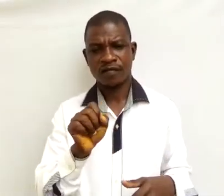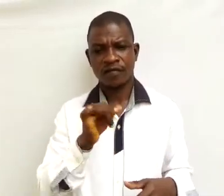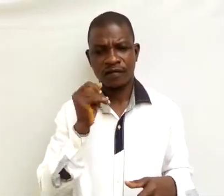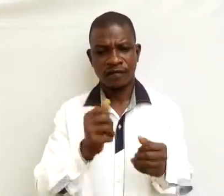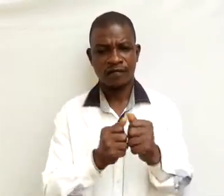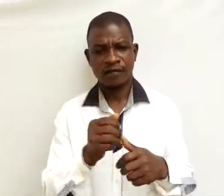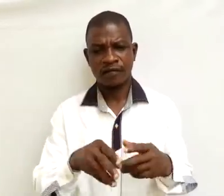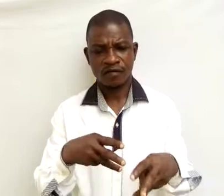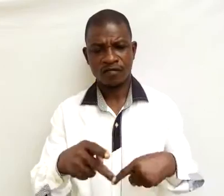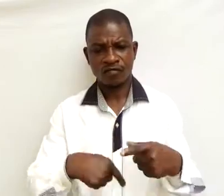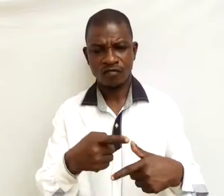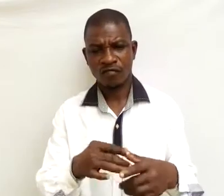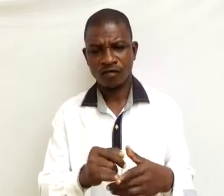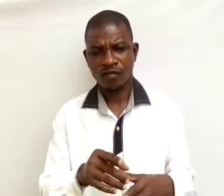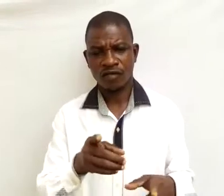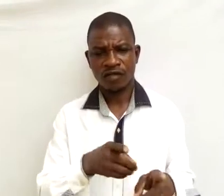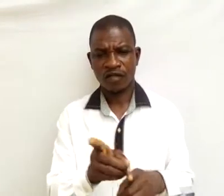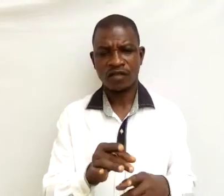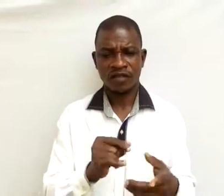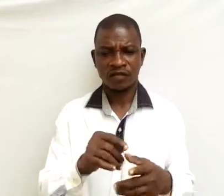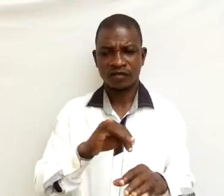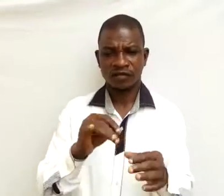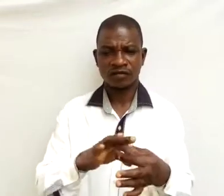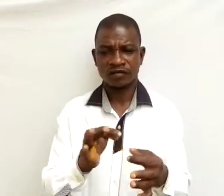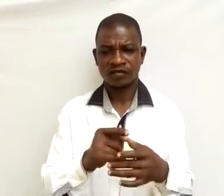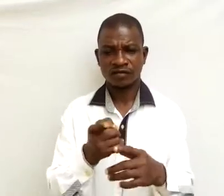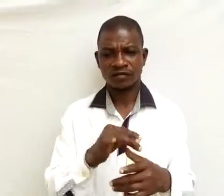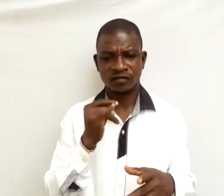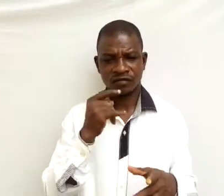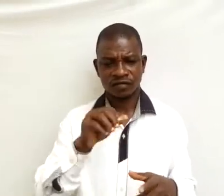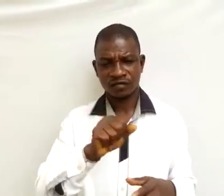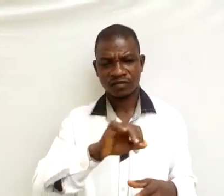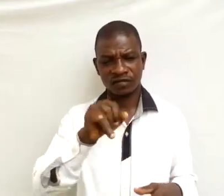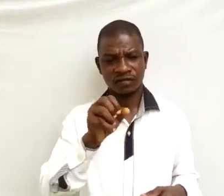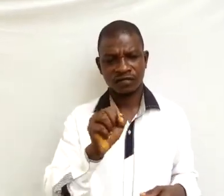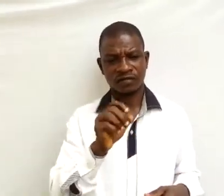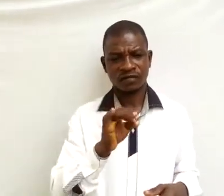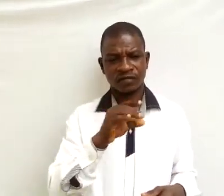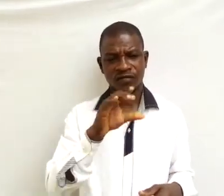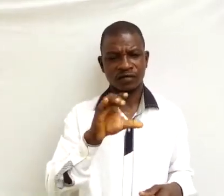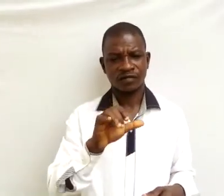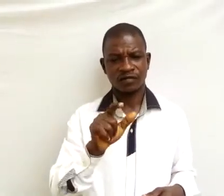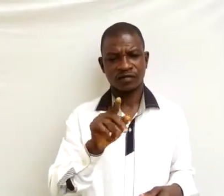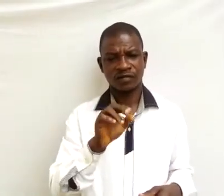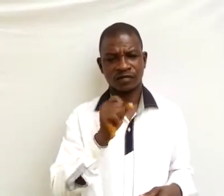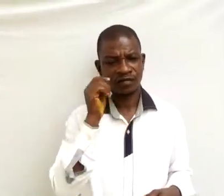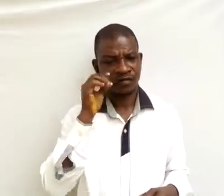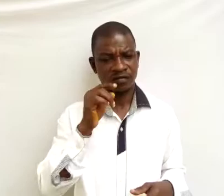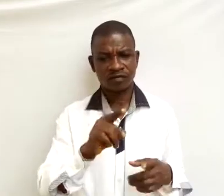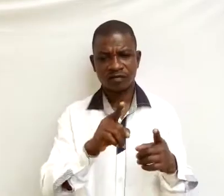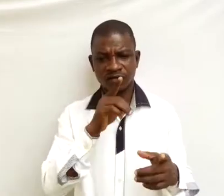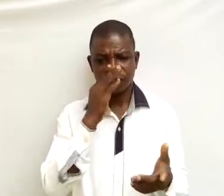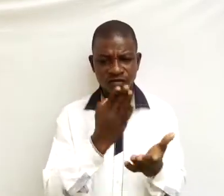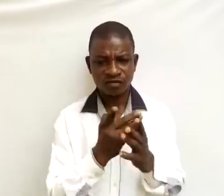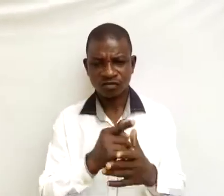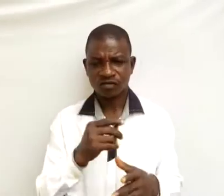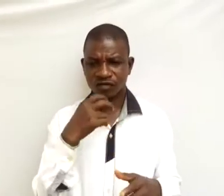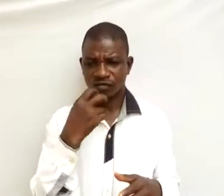went along with the Larry's drumming is an adjectival clause. He stopped shouting only when he got into